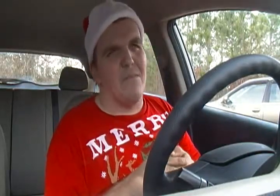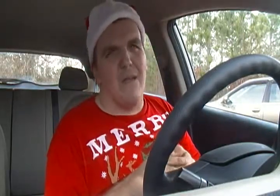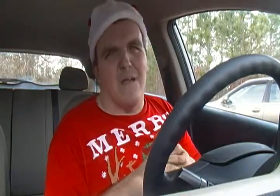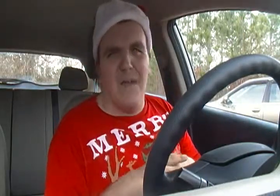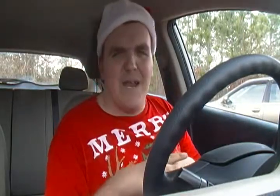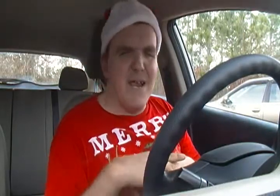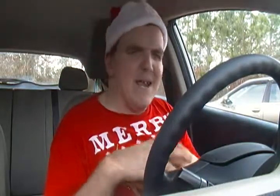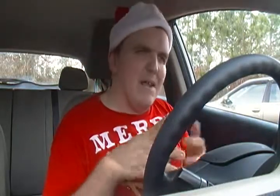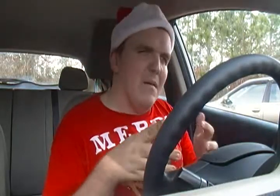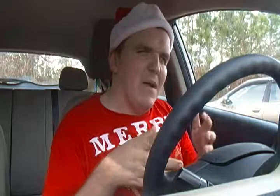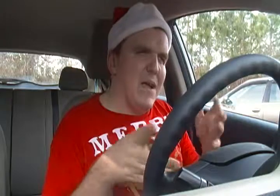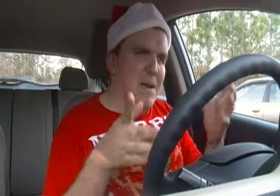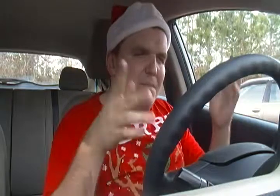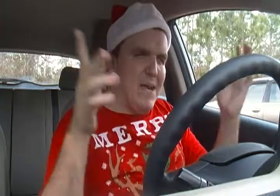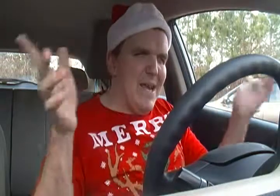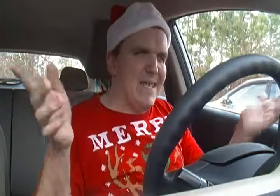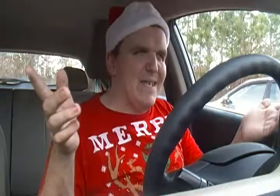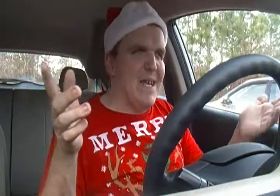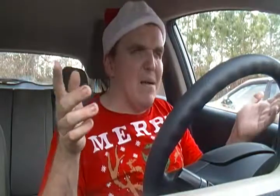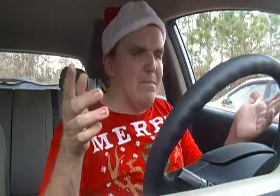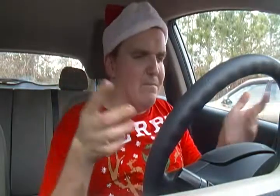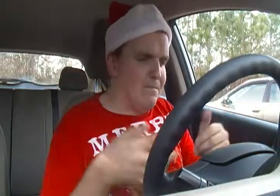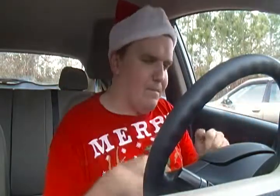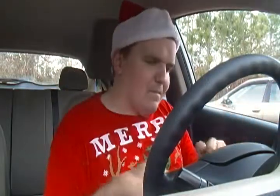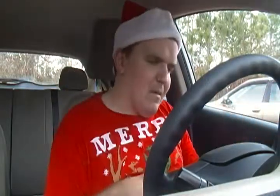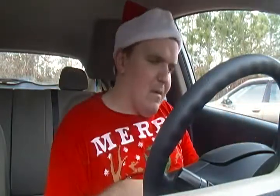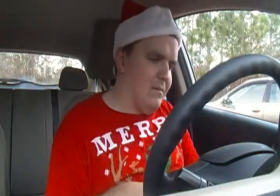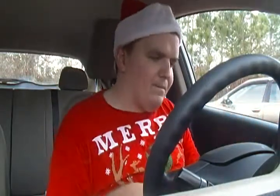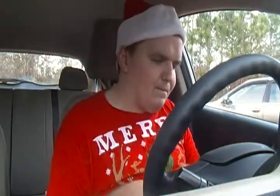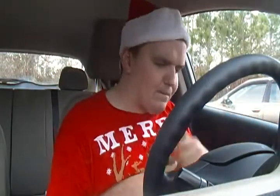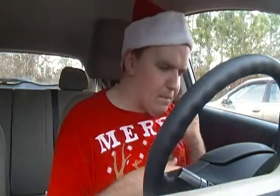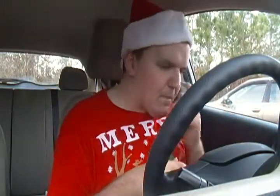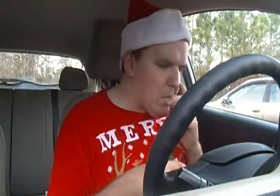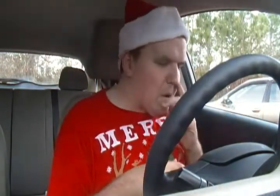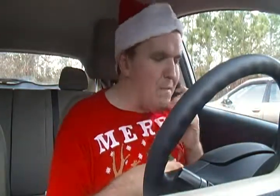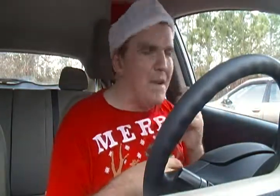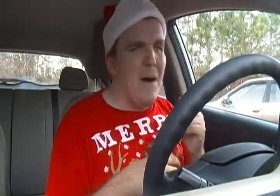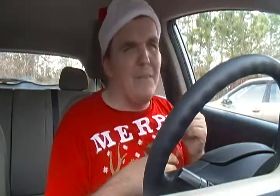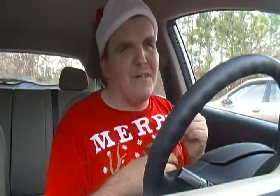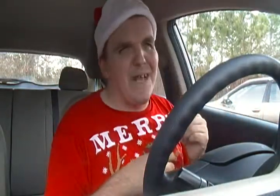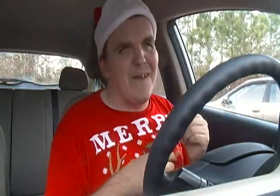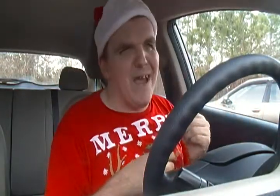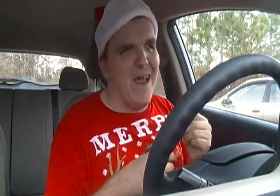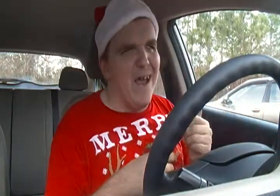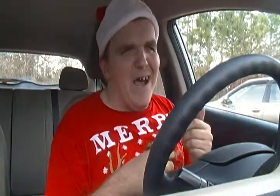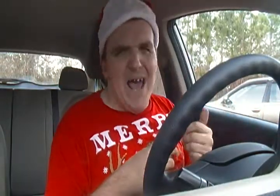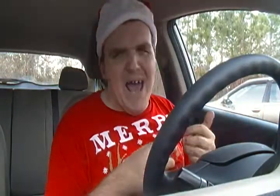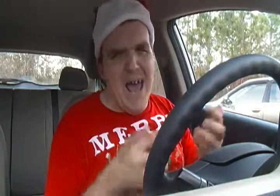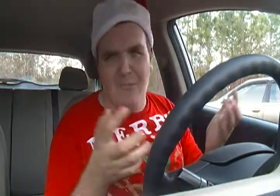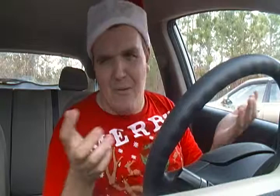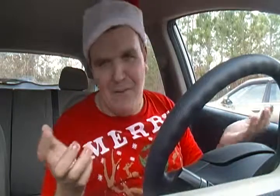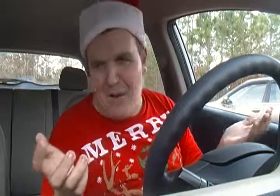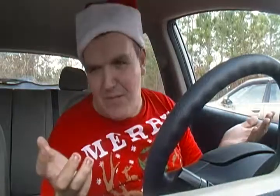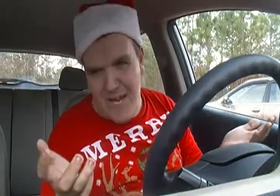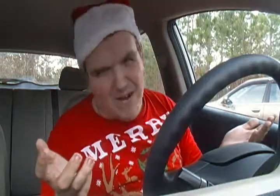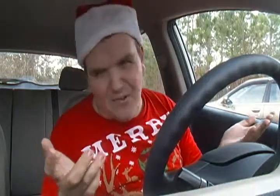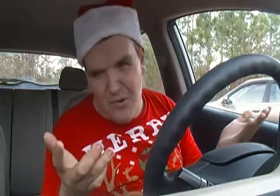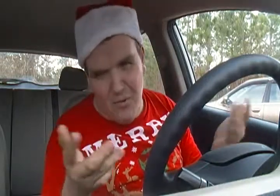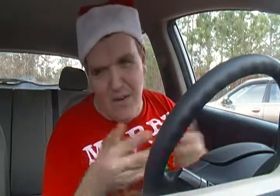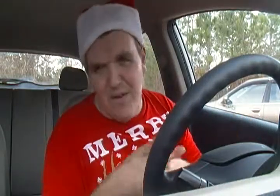and then he he gets the um and then the mom looks at the dad i had one when i was eight years old